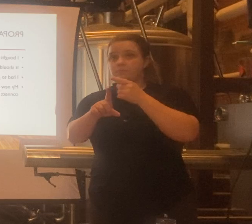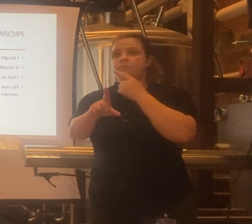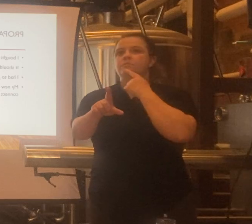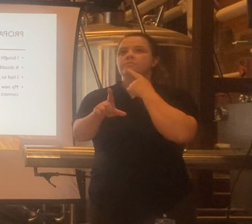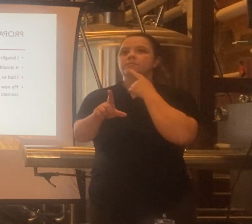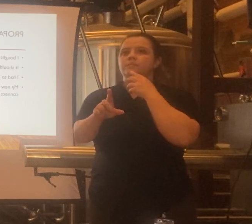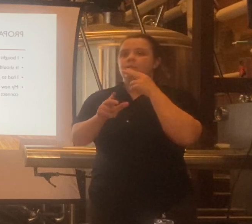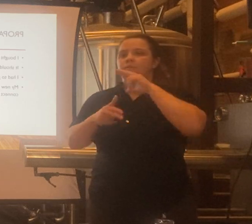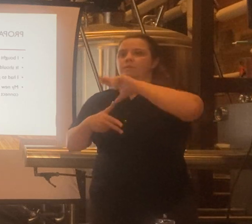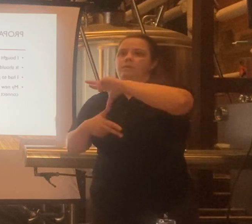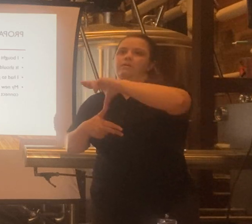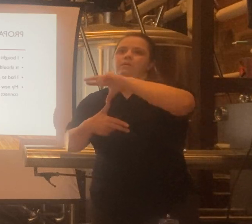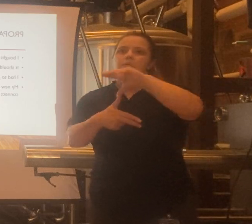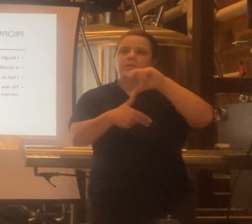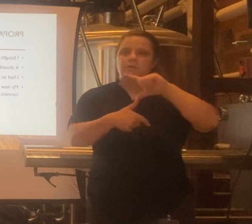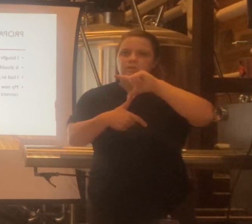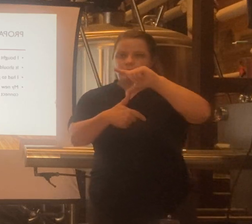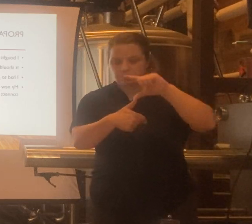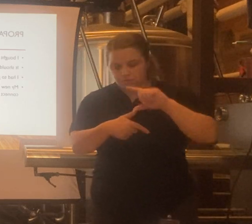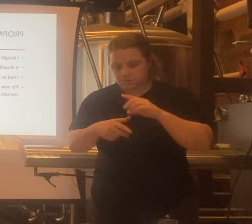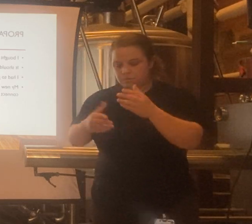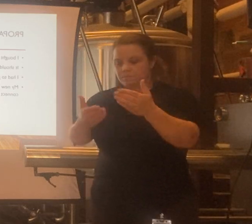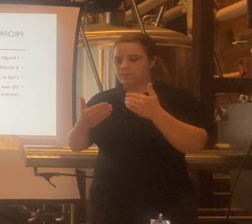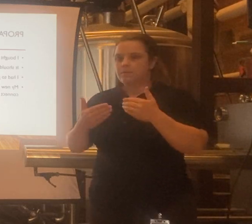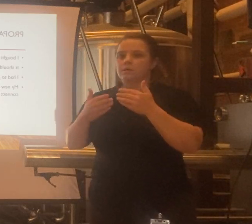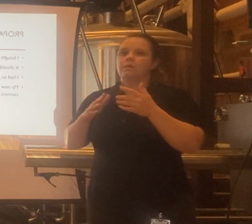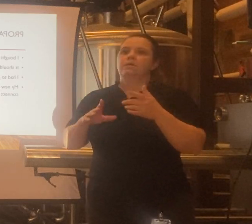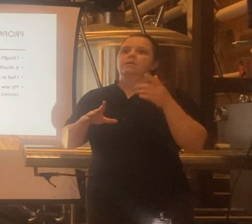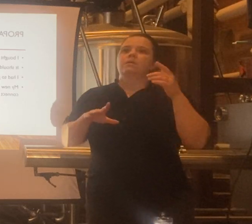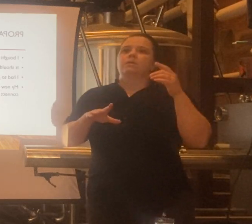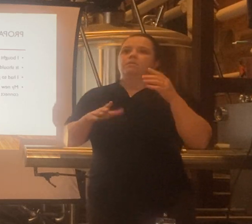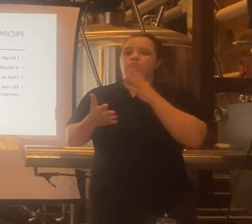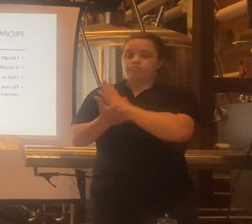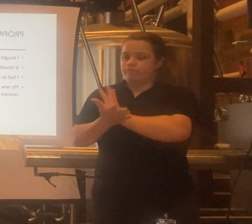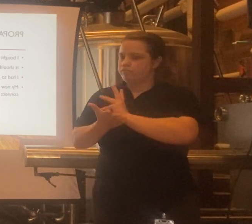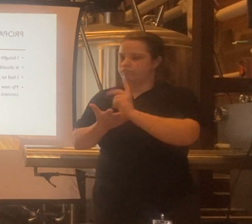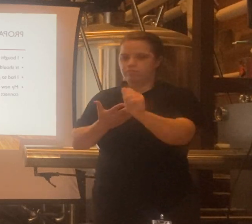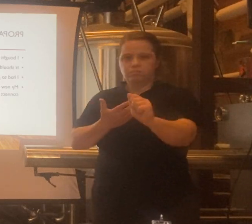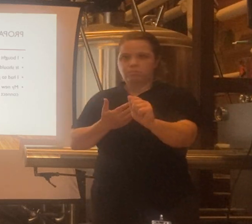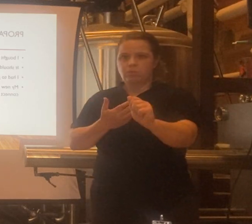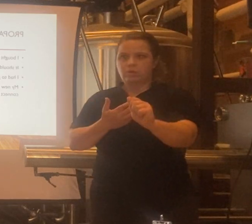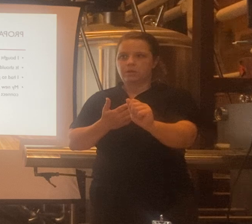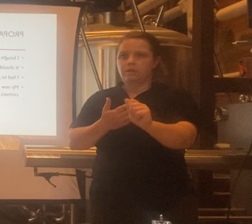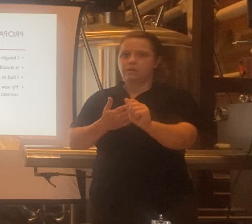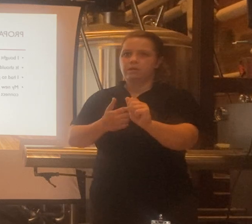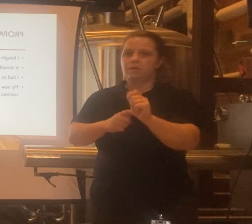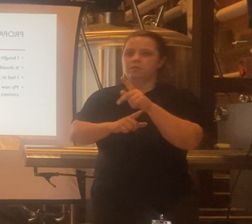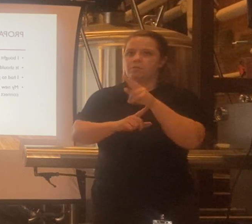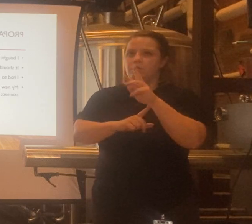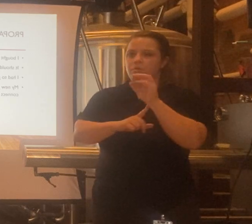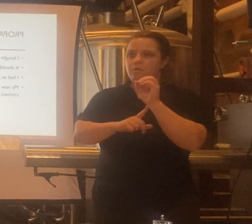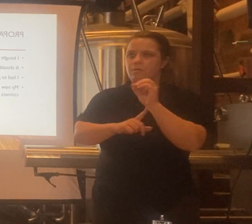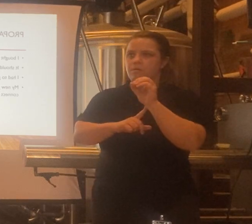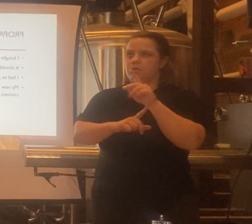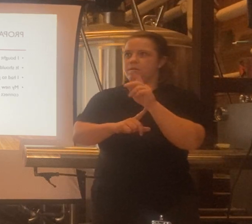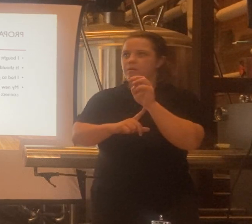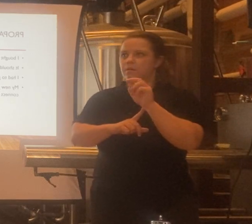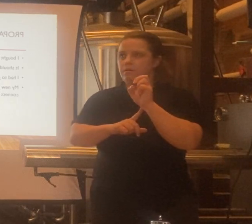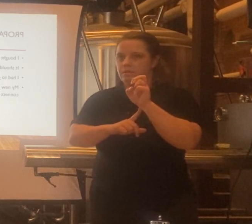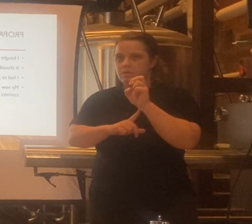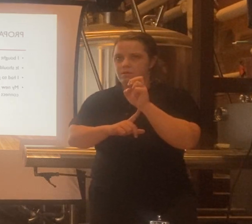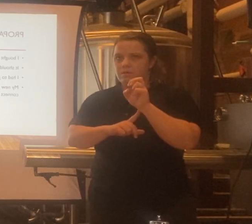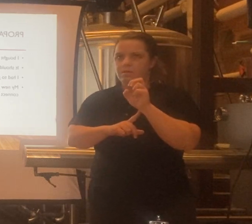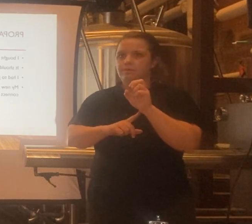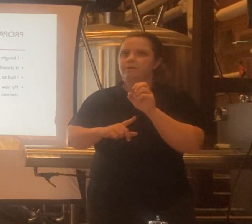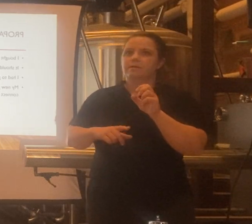3 days. They didn't get propane again for a month. So if you're going to go to propane like I just did, guess what? I can run for a